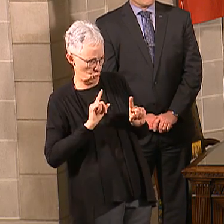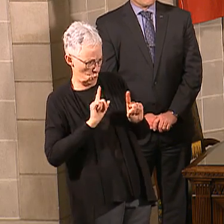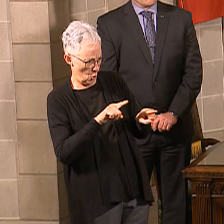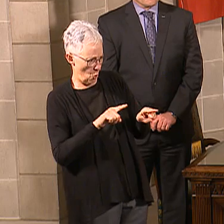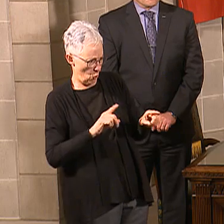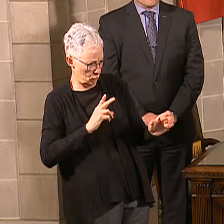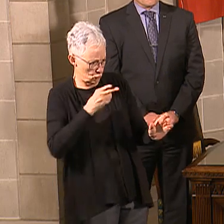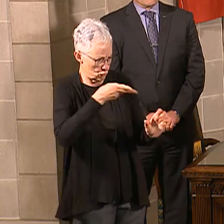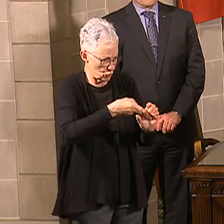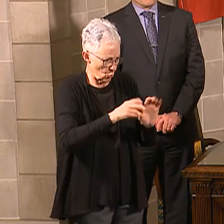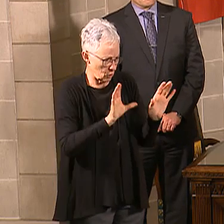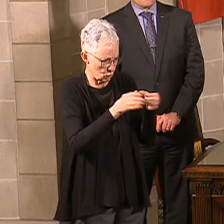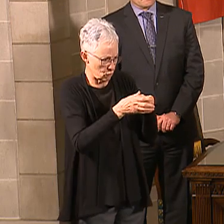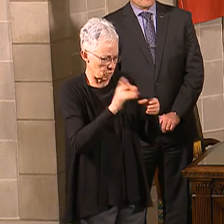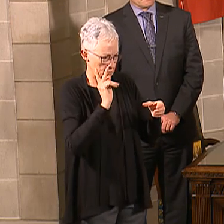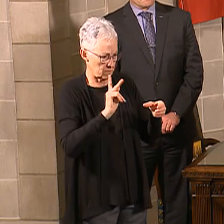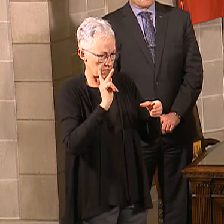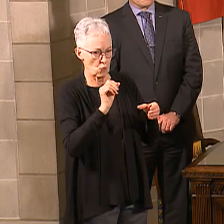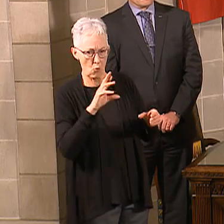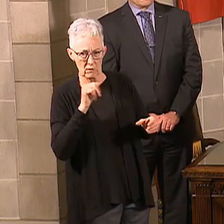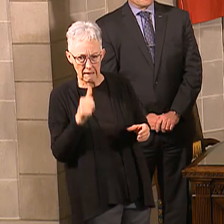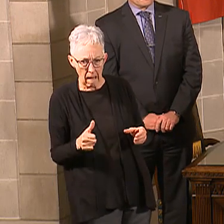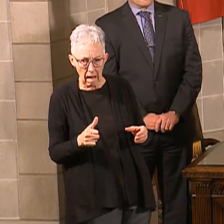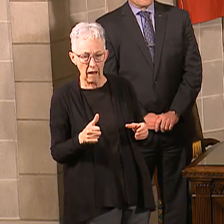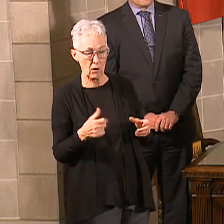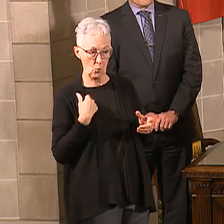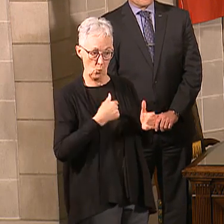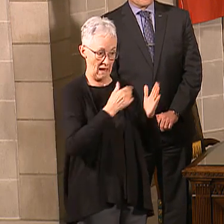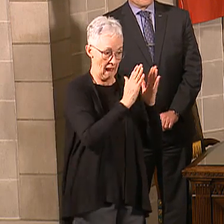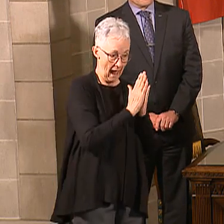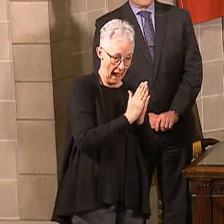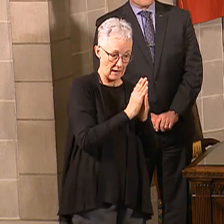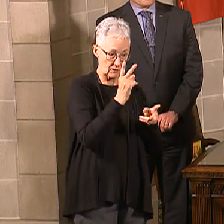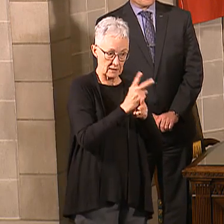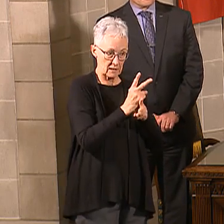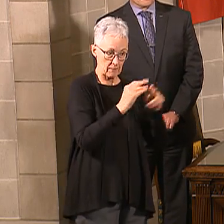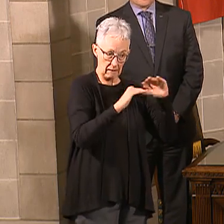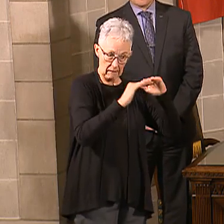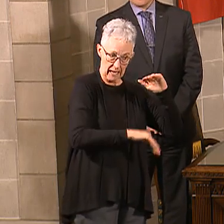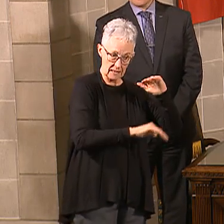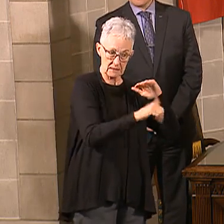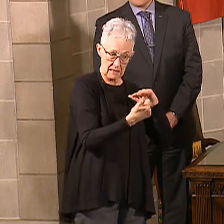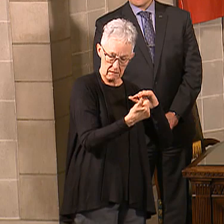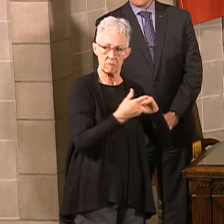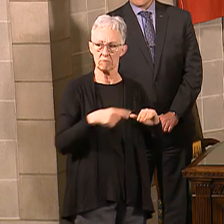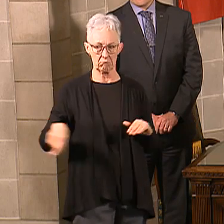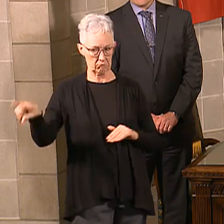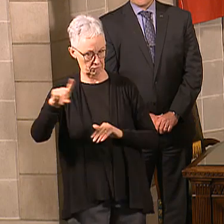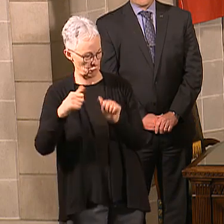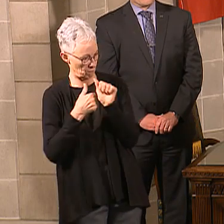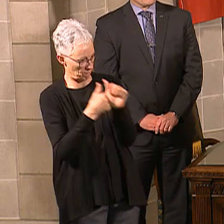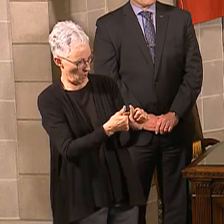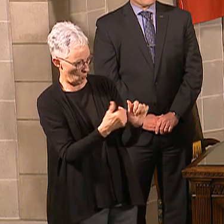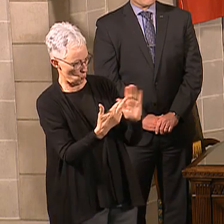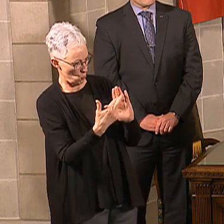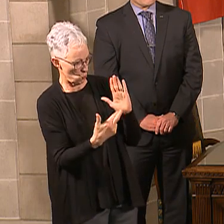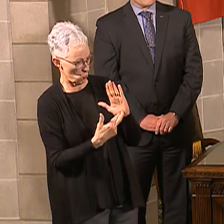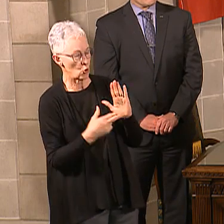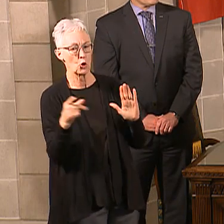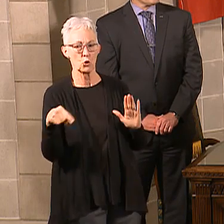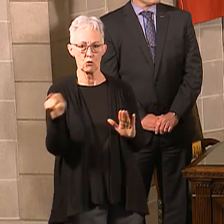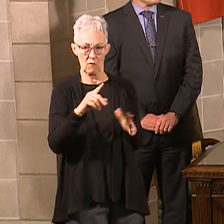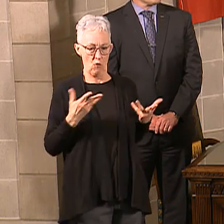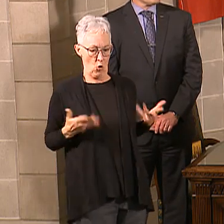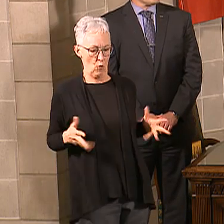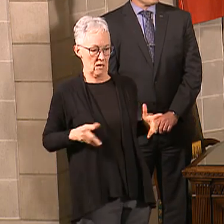less. You've complied with our request to do that. You've slowed the spread of the virus, which is so important to